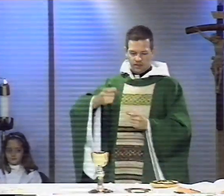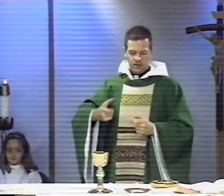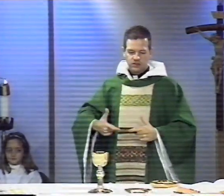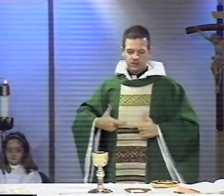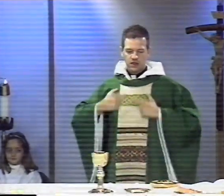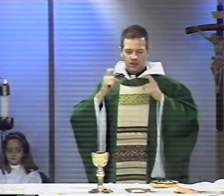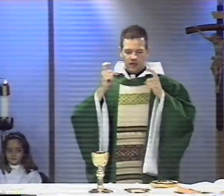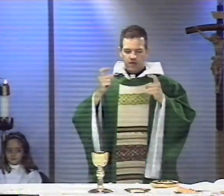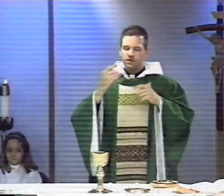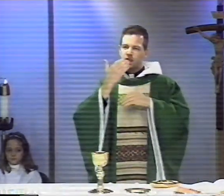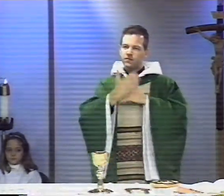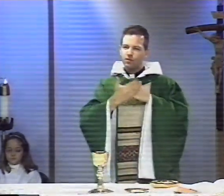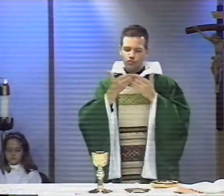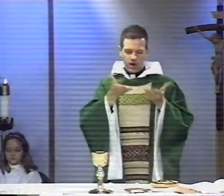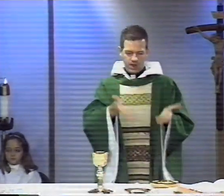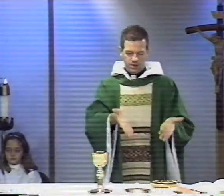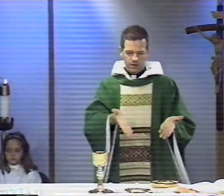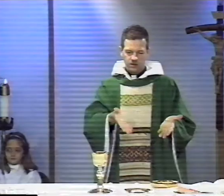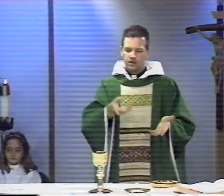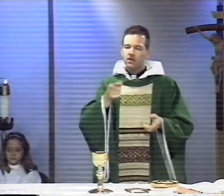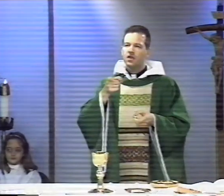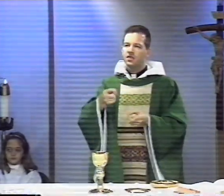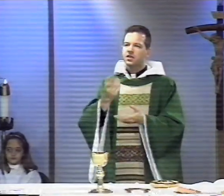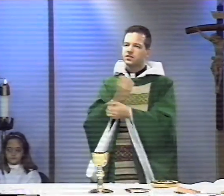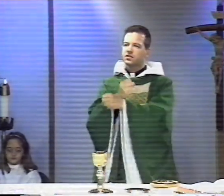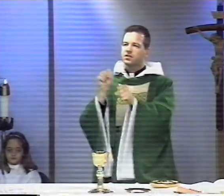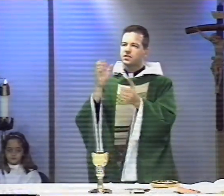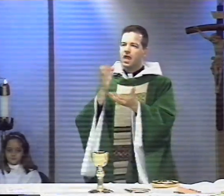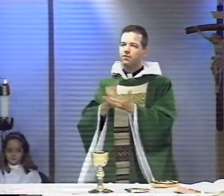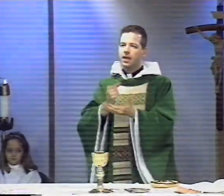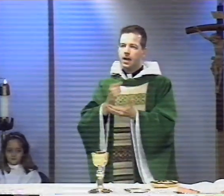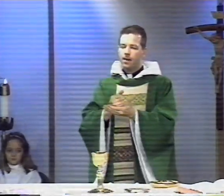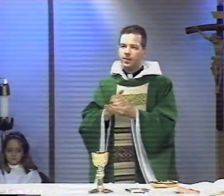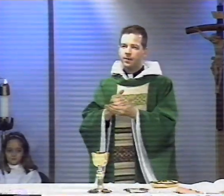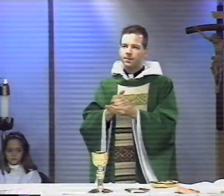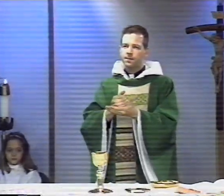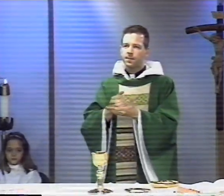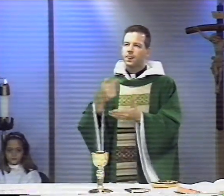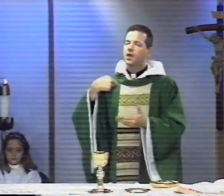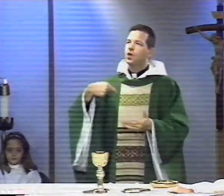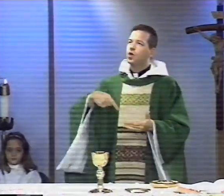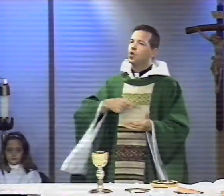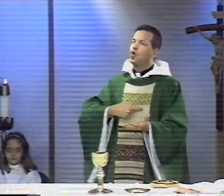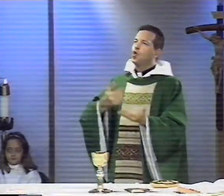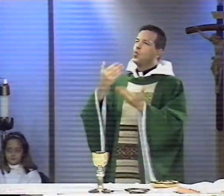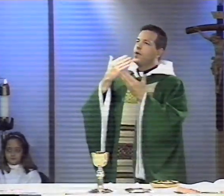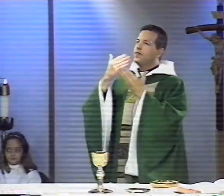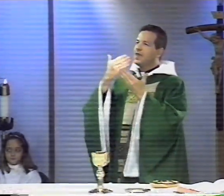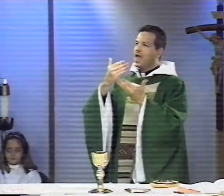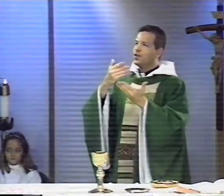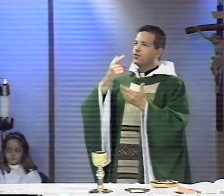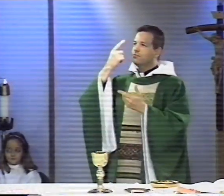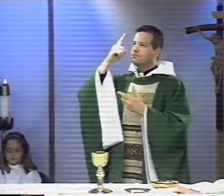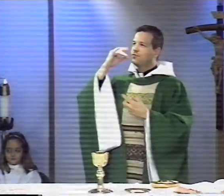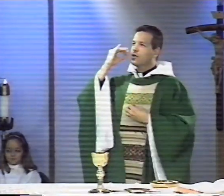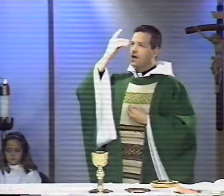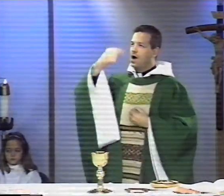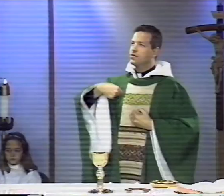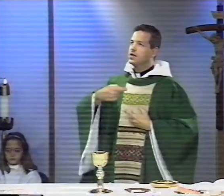this life-giving bread, this saving cup. We thank you for counting